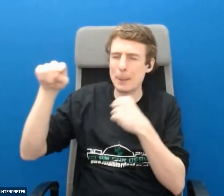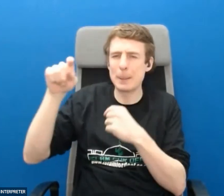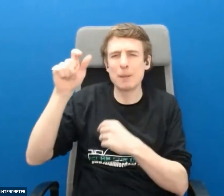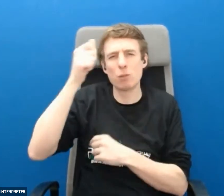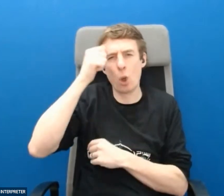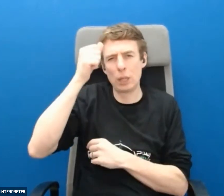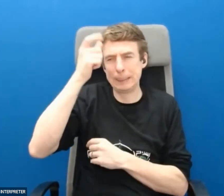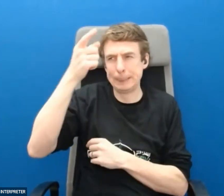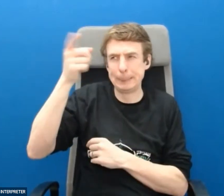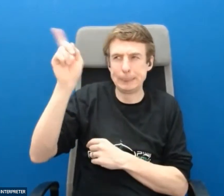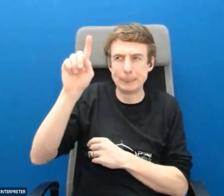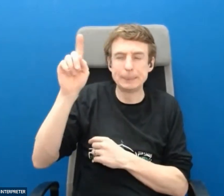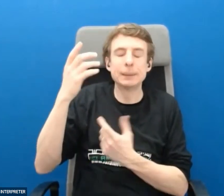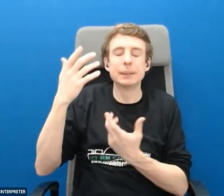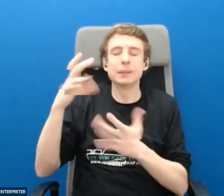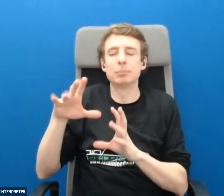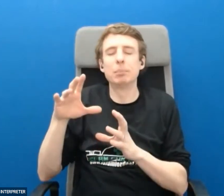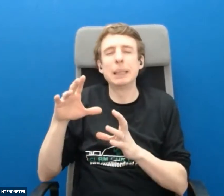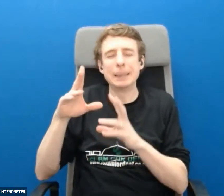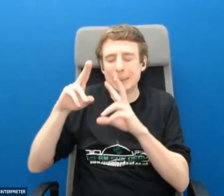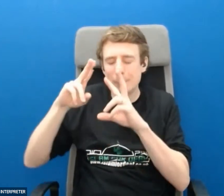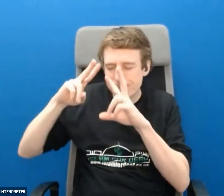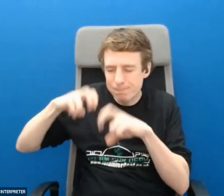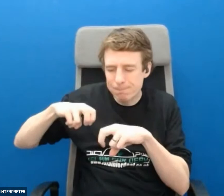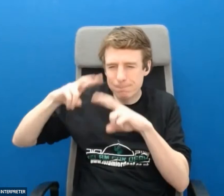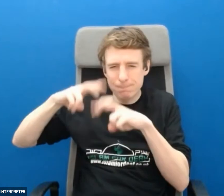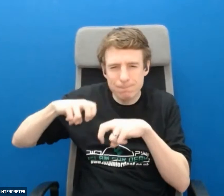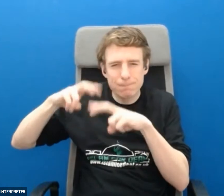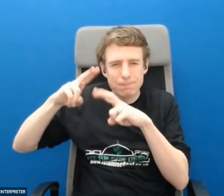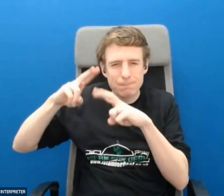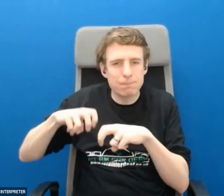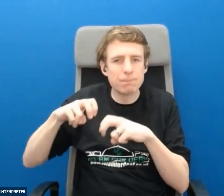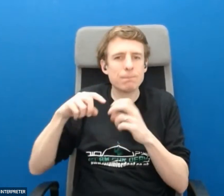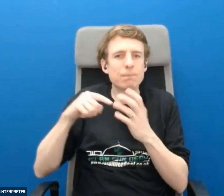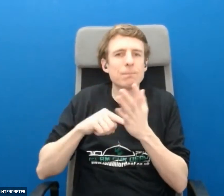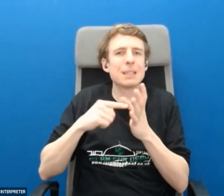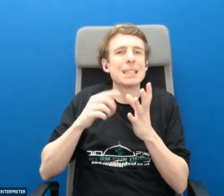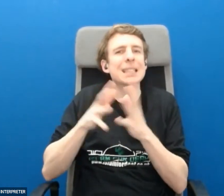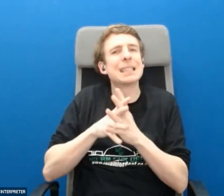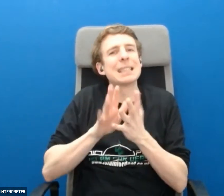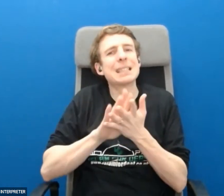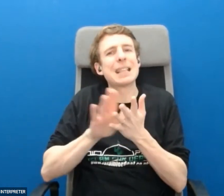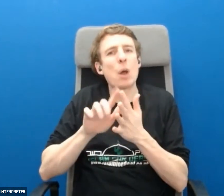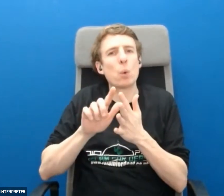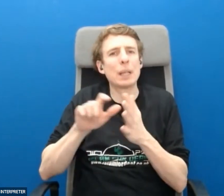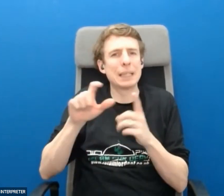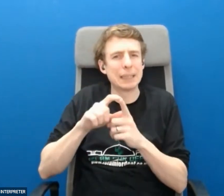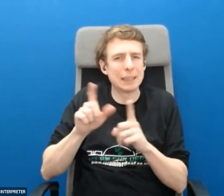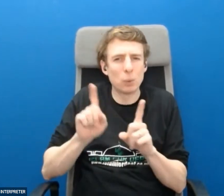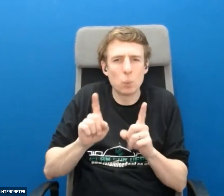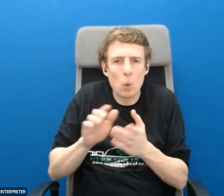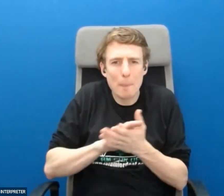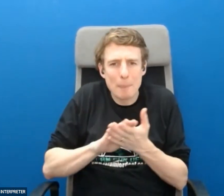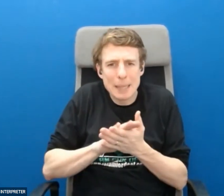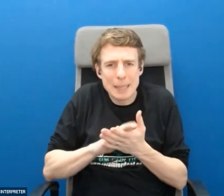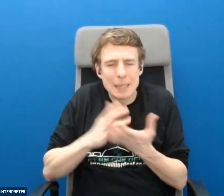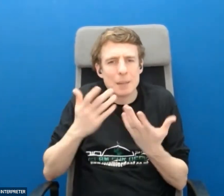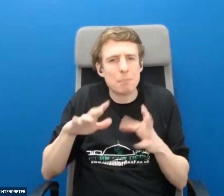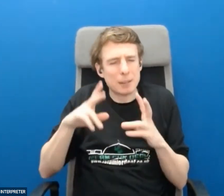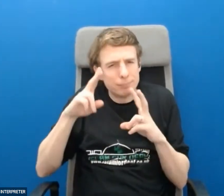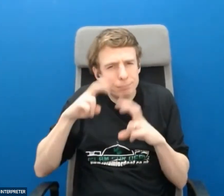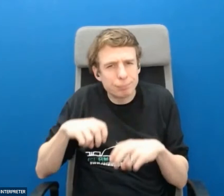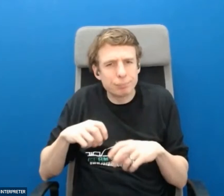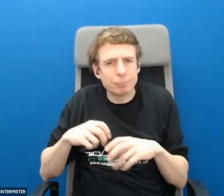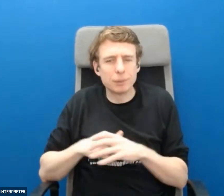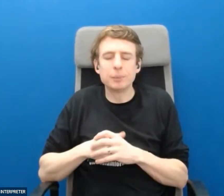him, and they have extracted it in a kind of organic way from, and it's they're